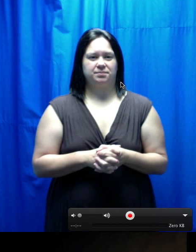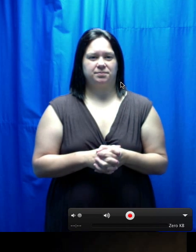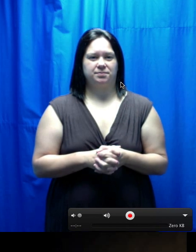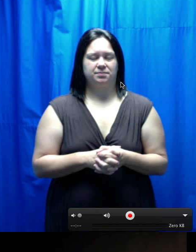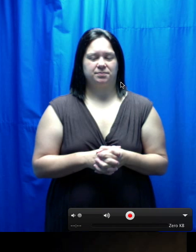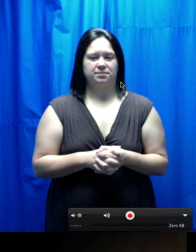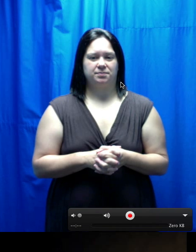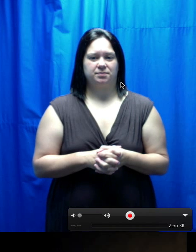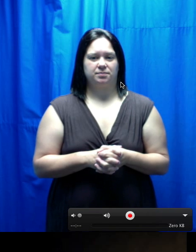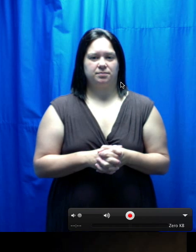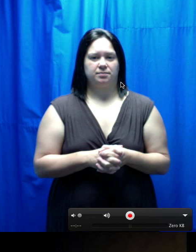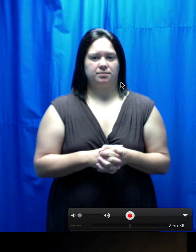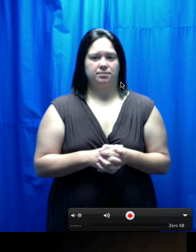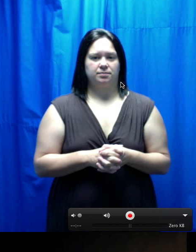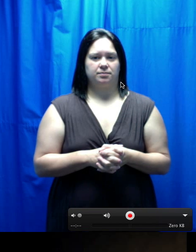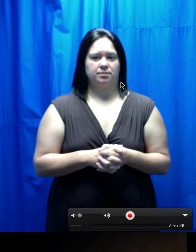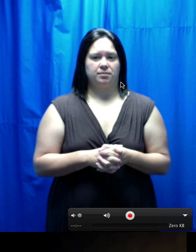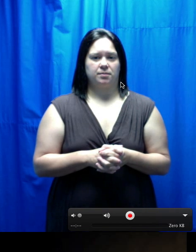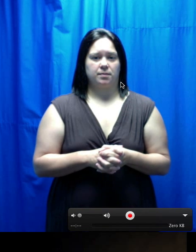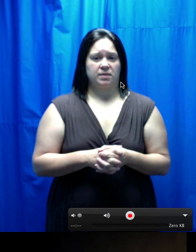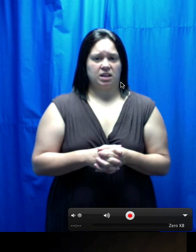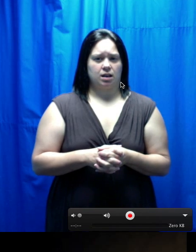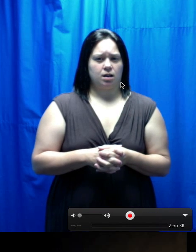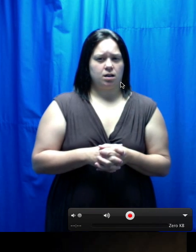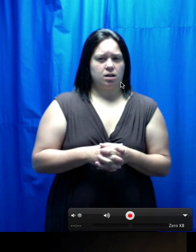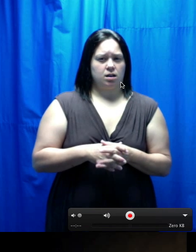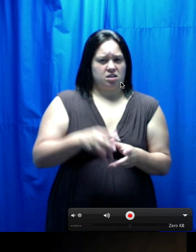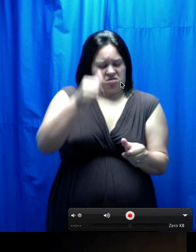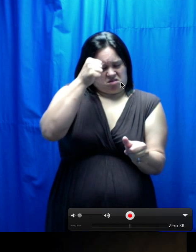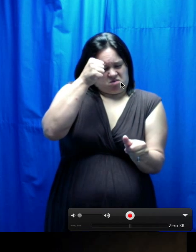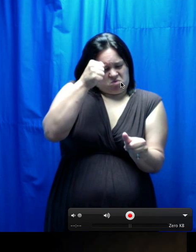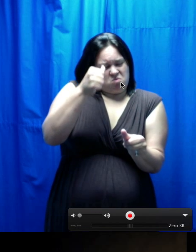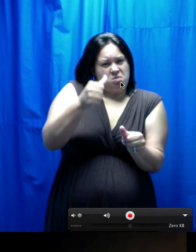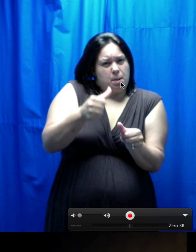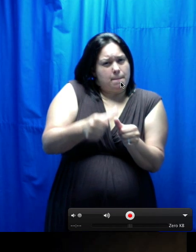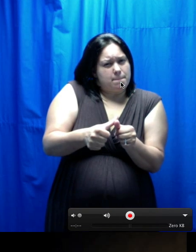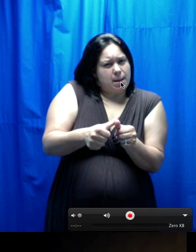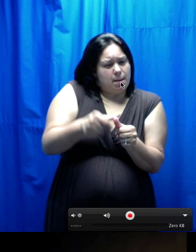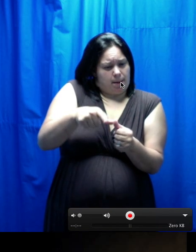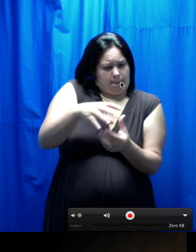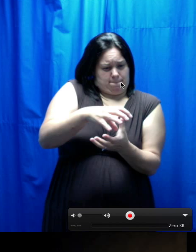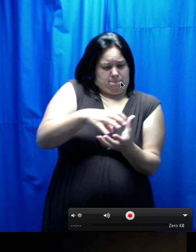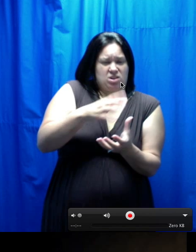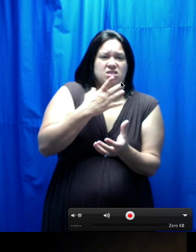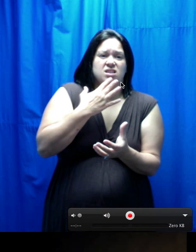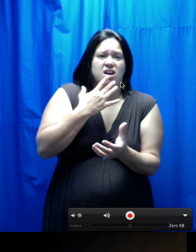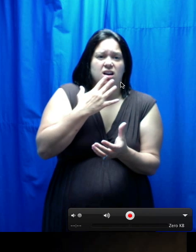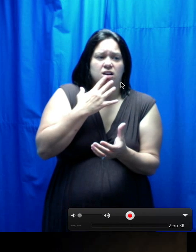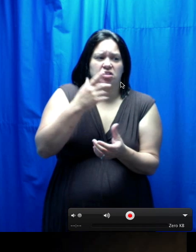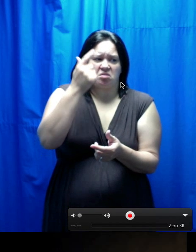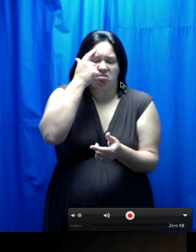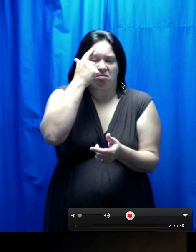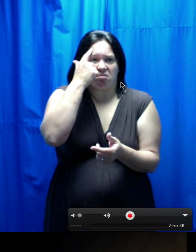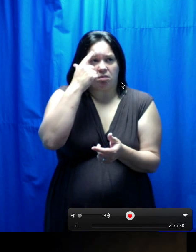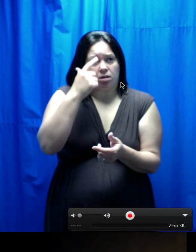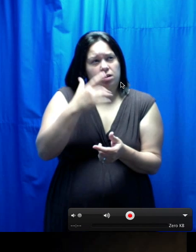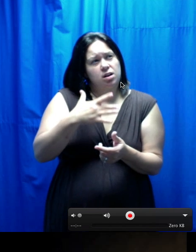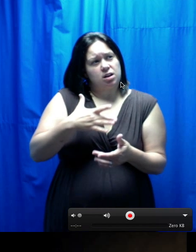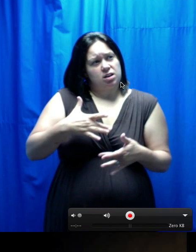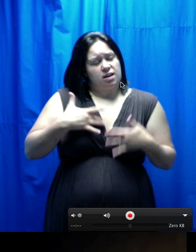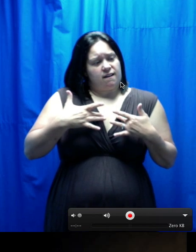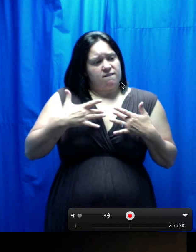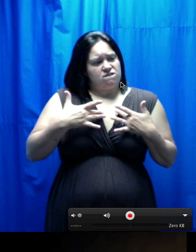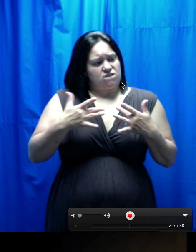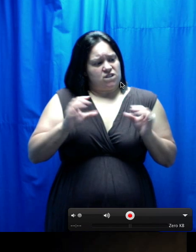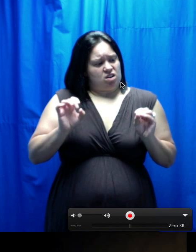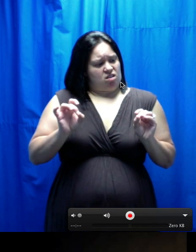red-violet. In mixing colors, try to think about whether or not the color you're going for is warm or cool. Cool colors